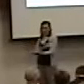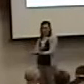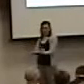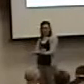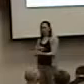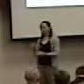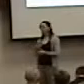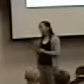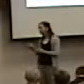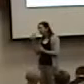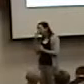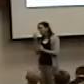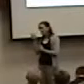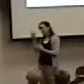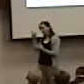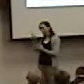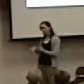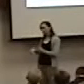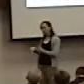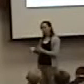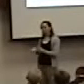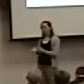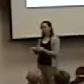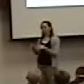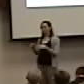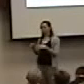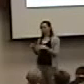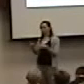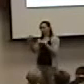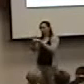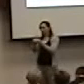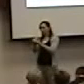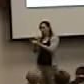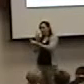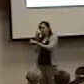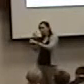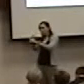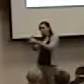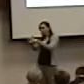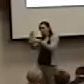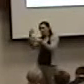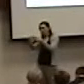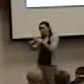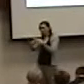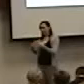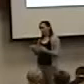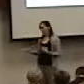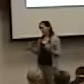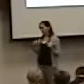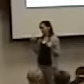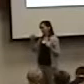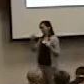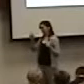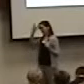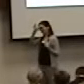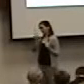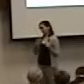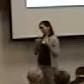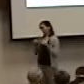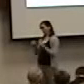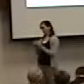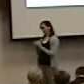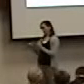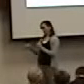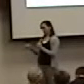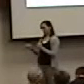he has to direct his actions toward a certain result. For example, he's got 10 men going with him with the camels, and he has to